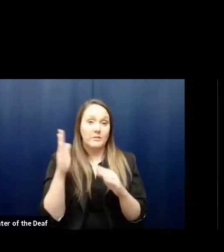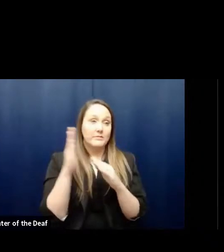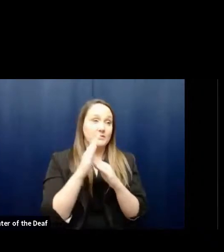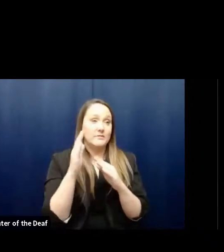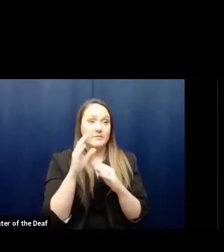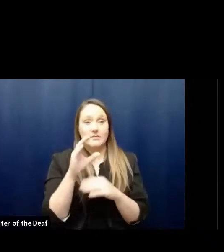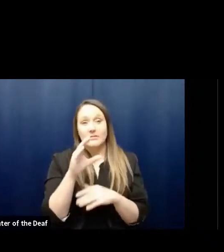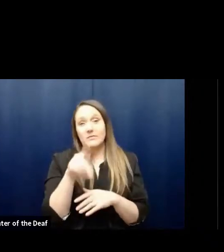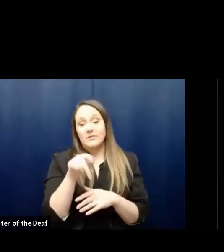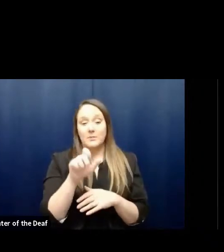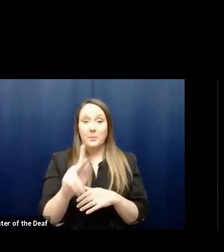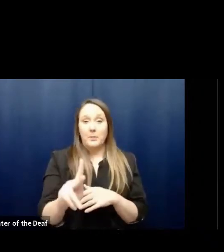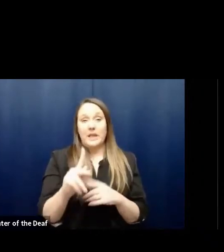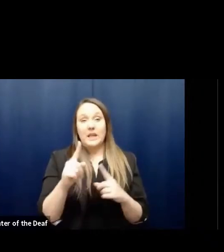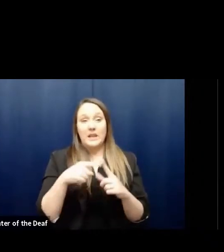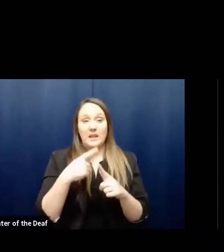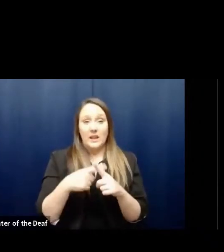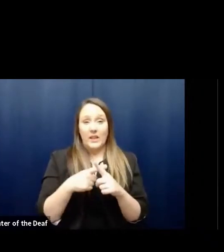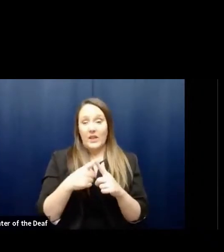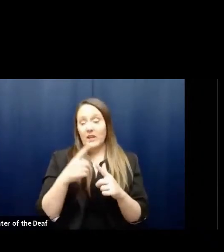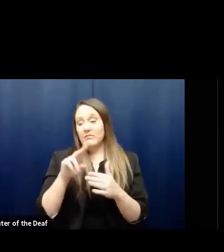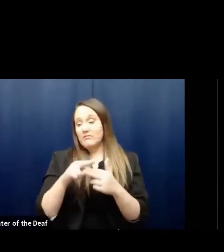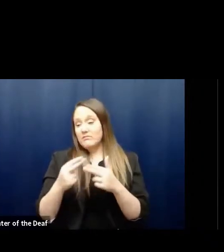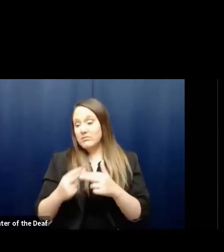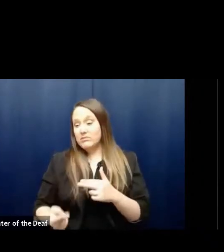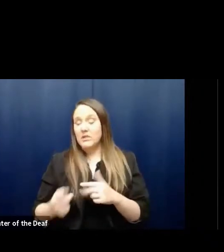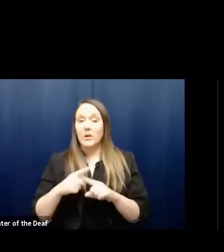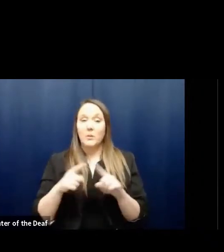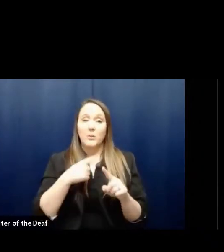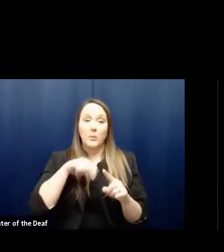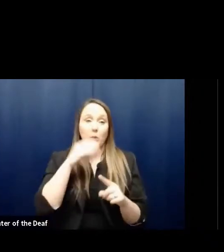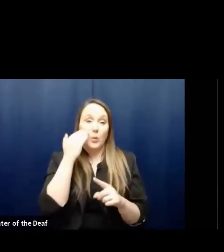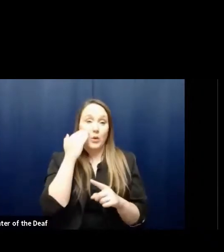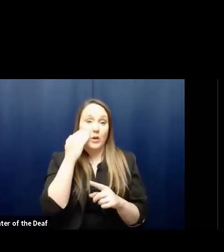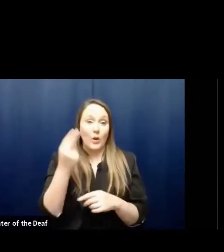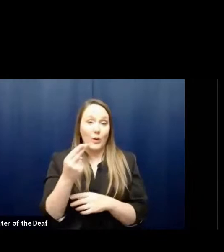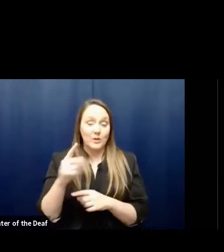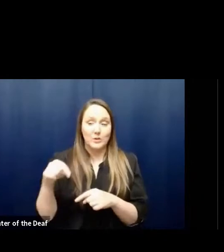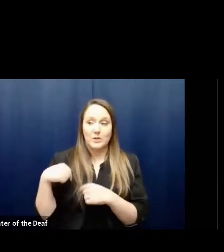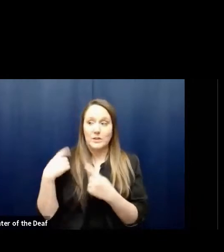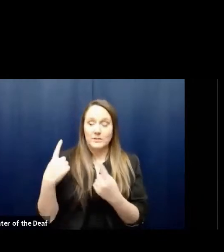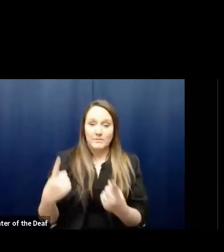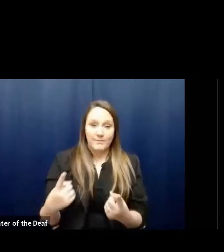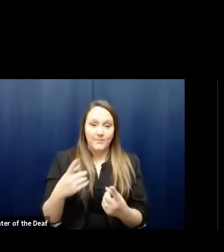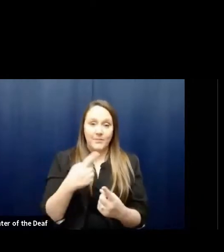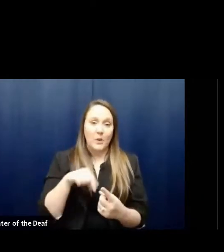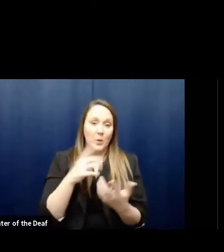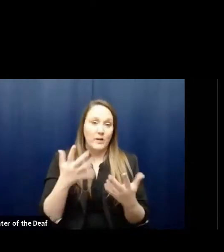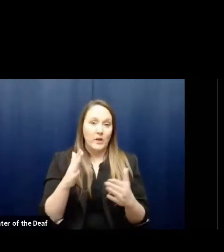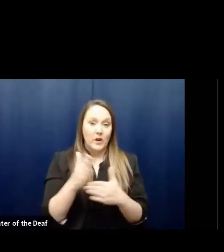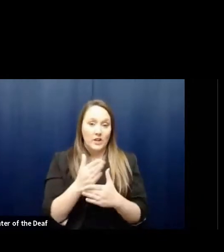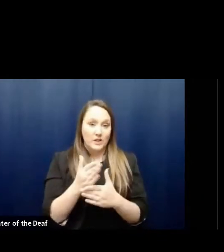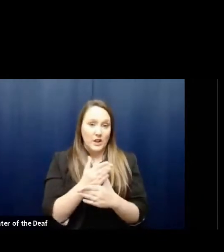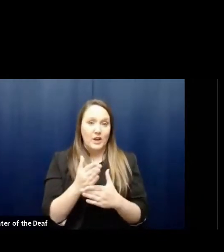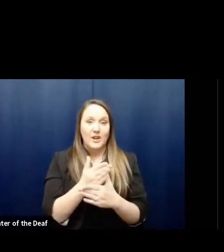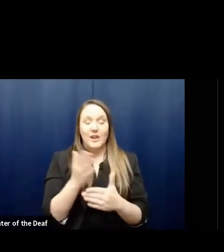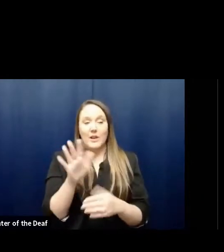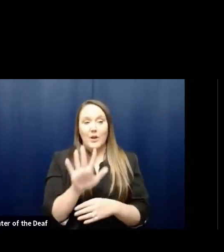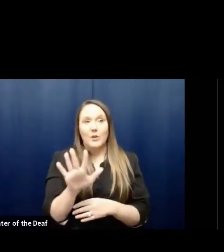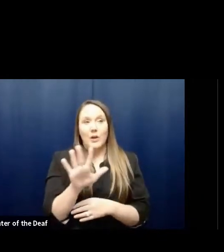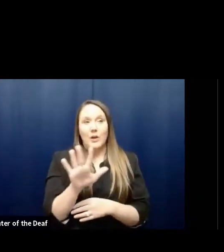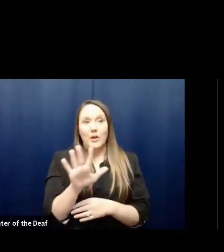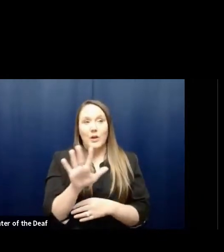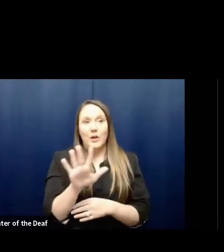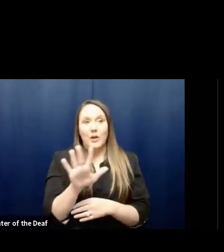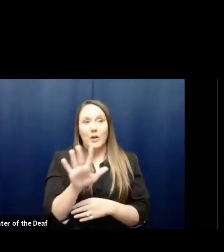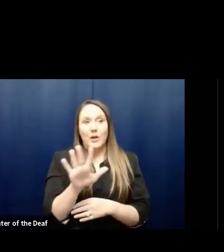down? We don't know that. But what we do know, looking back historically, and we've shared this data with you all, about 2 weeks, 10 days to 2